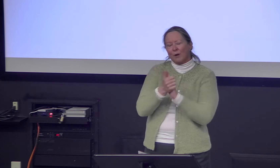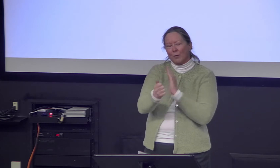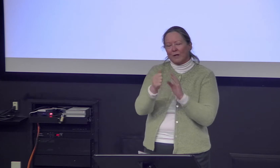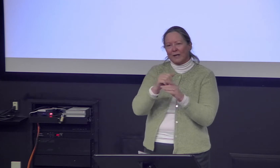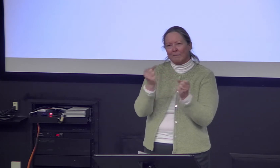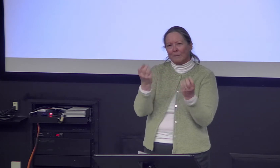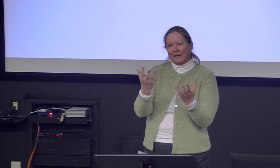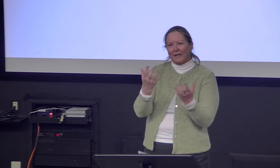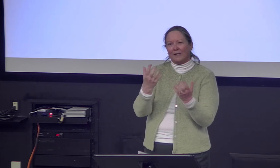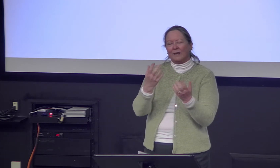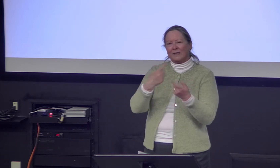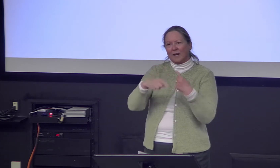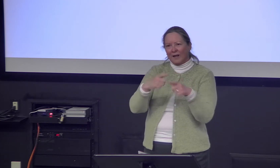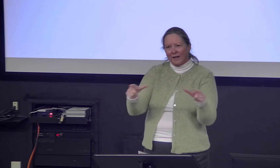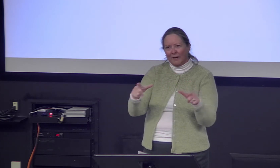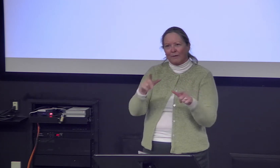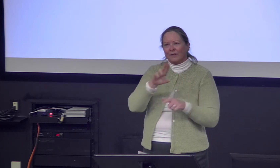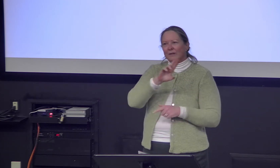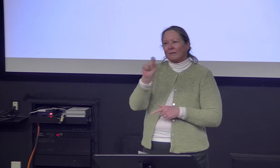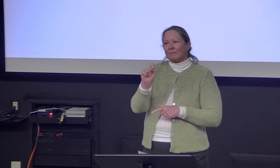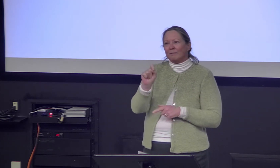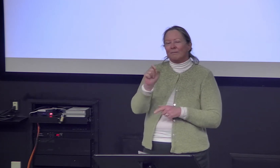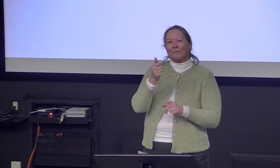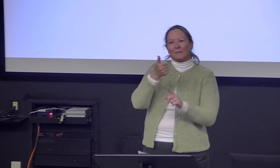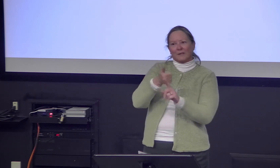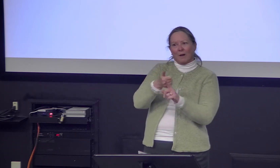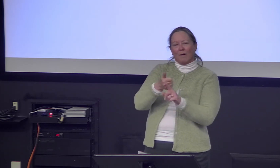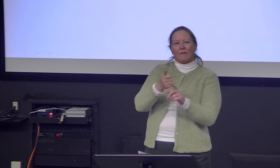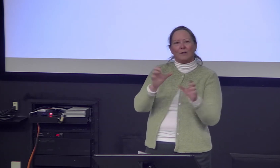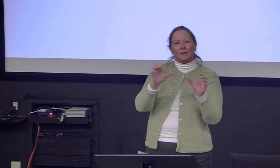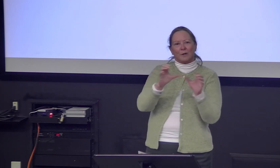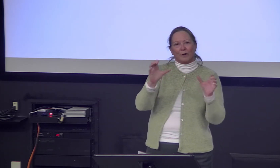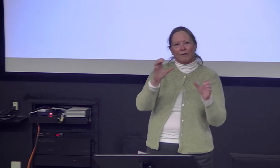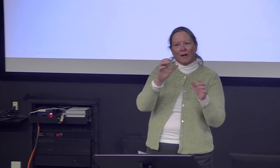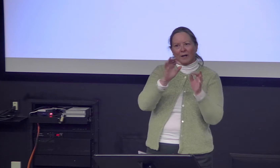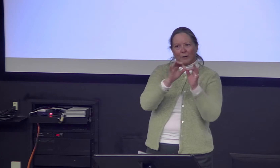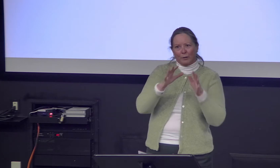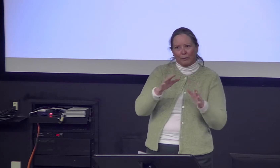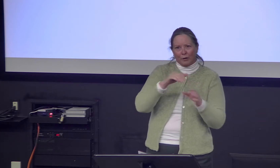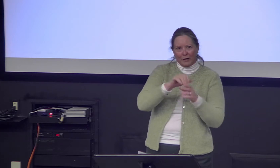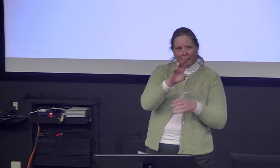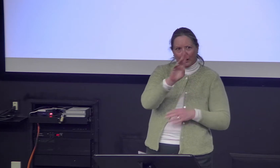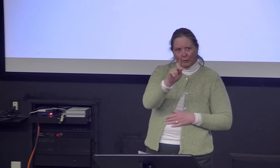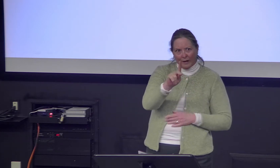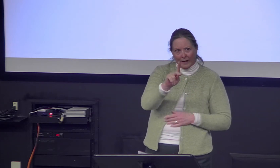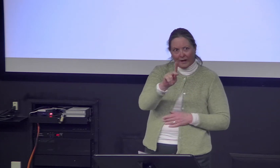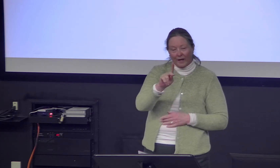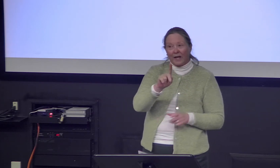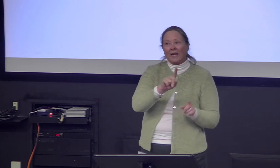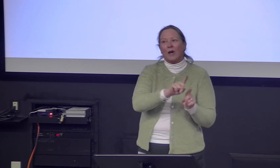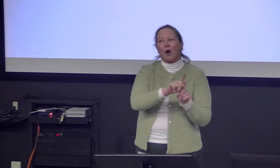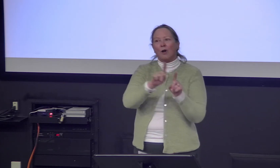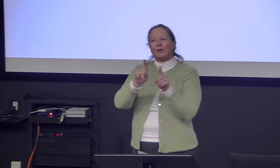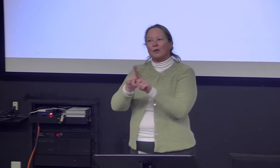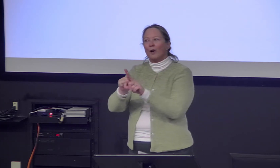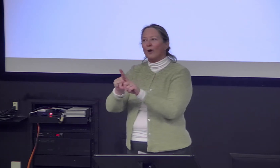in different sign languages, but he's also a certified interpreter in the UK,